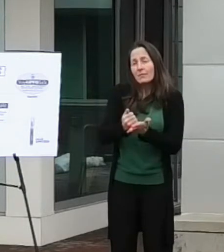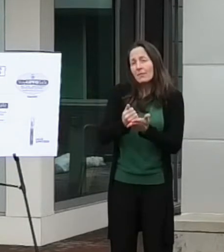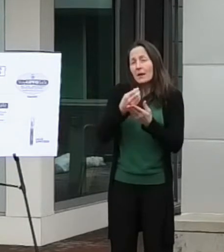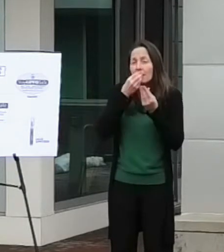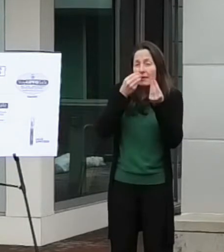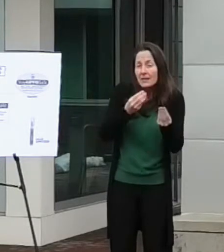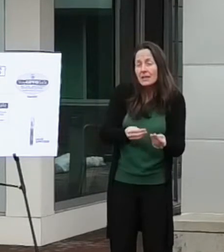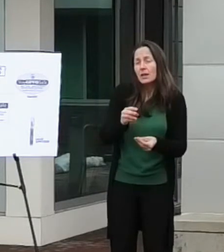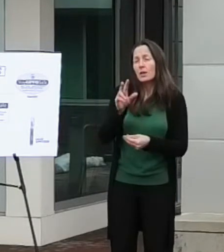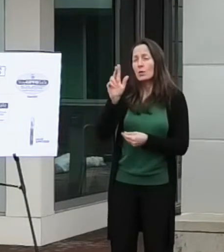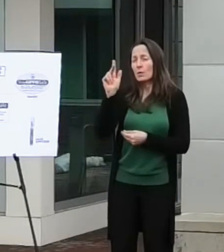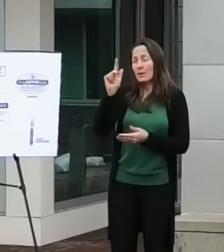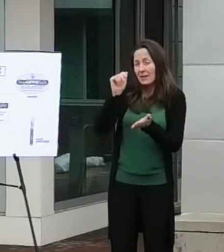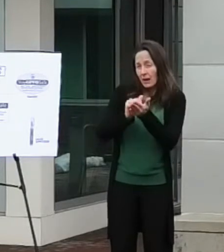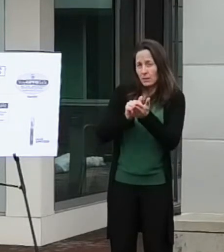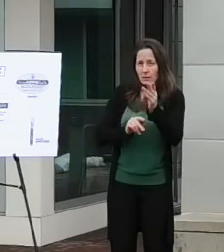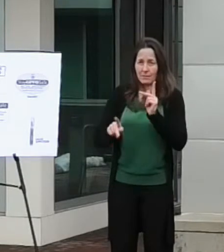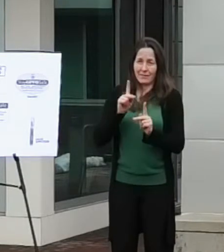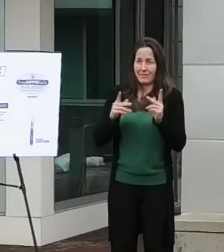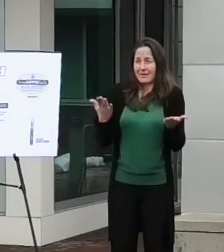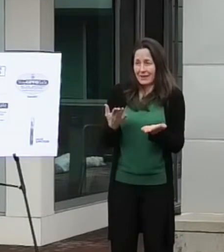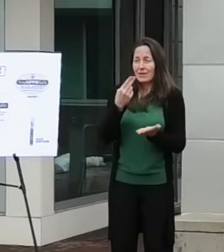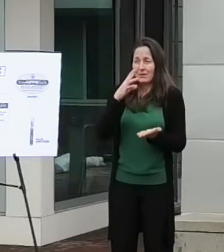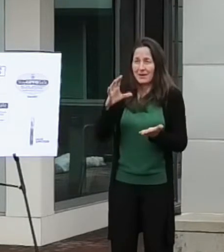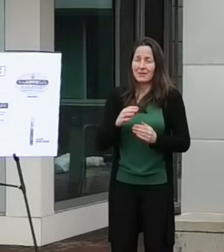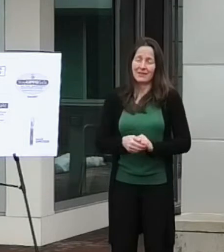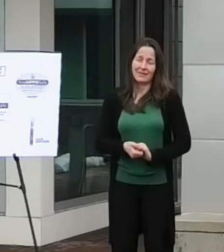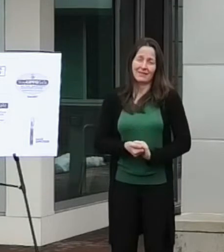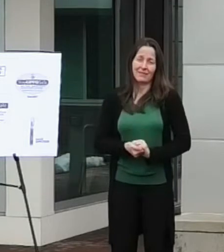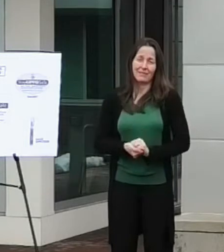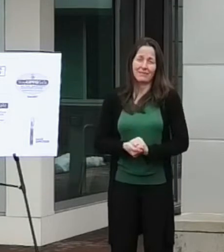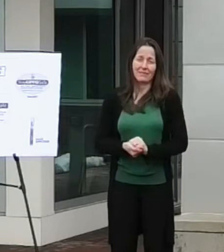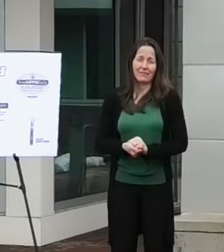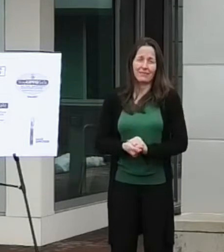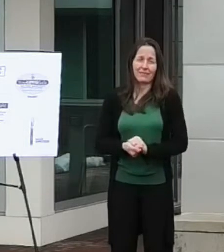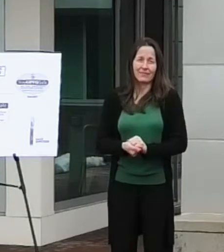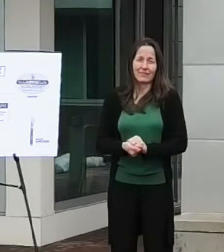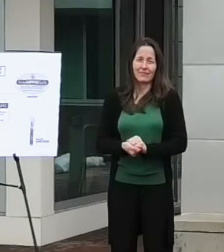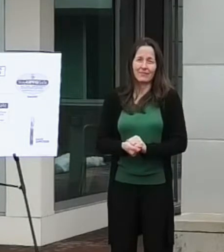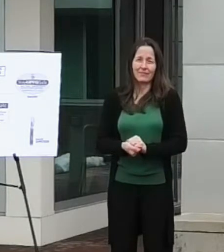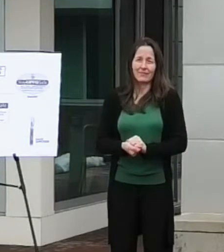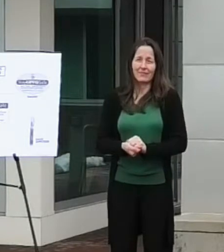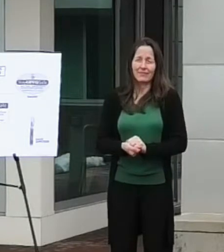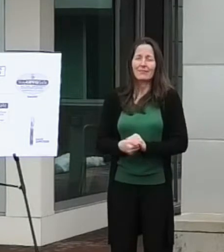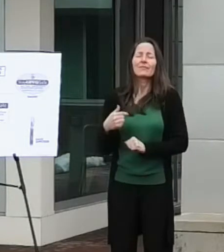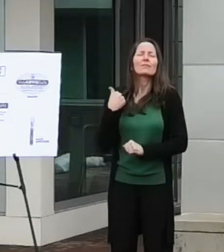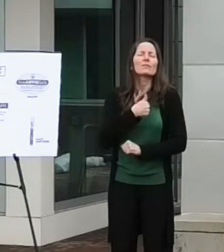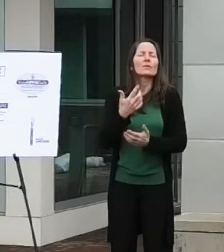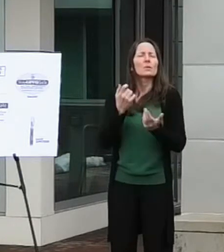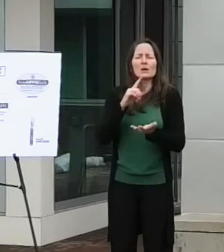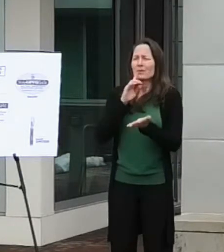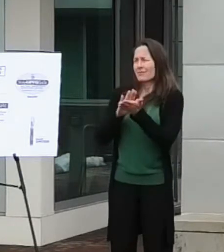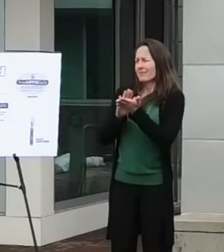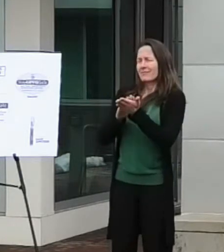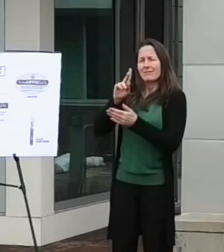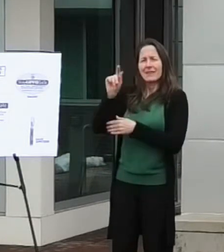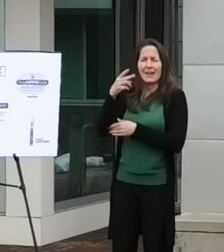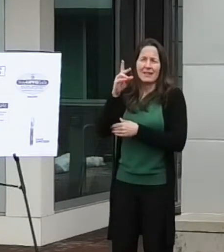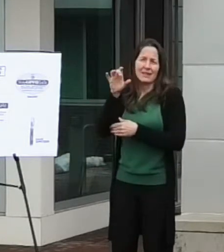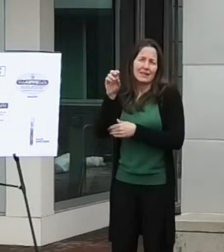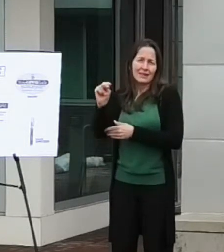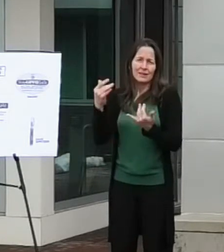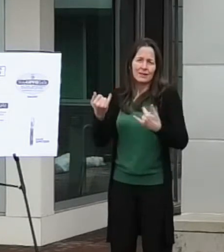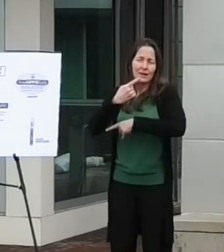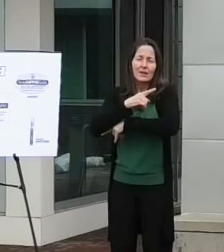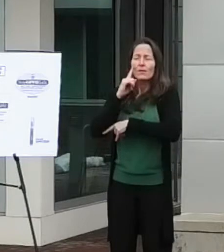23,000 individuals here in Howard County. We'd like to recognize Kathleen today for her incredible work